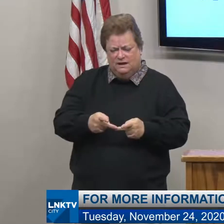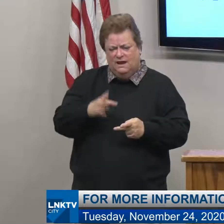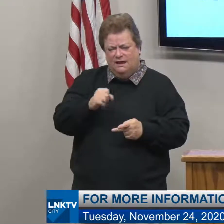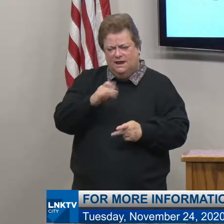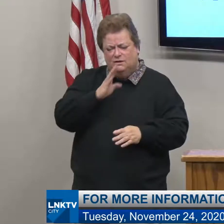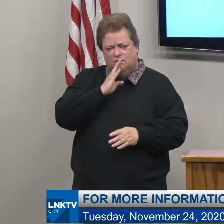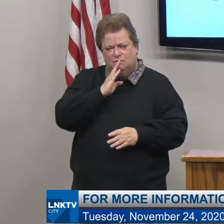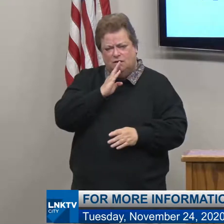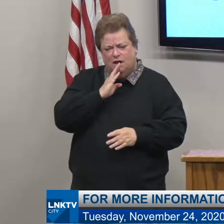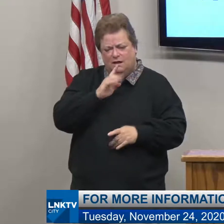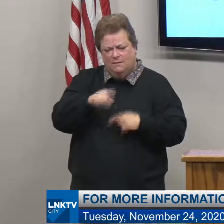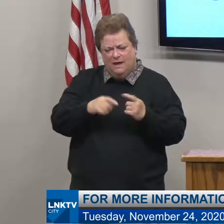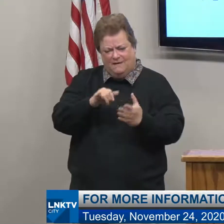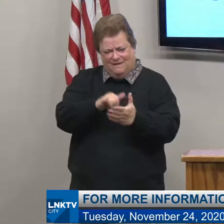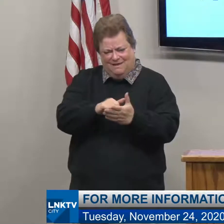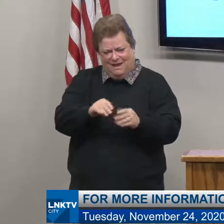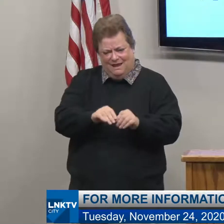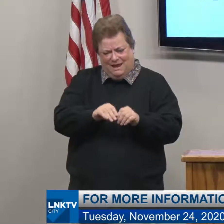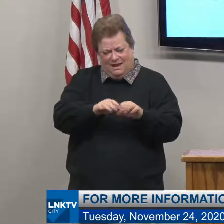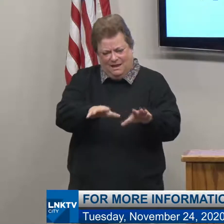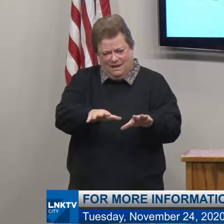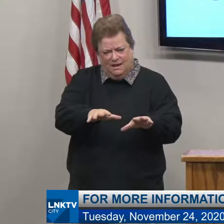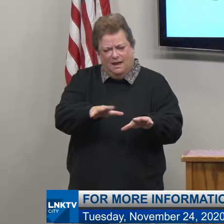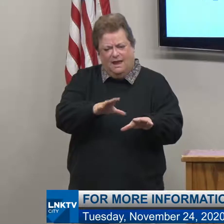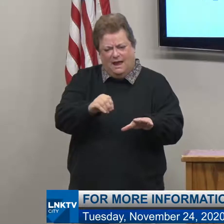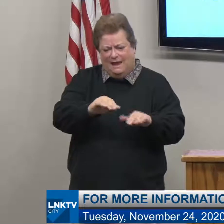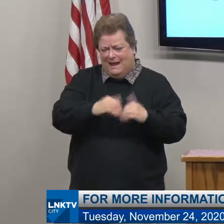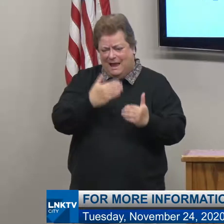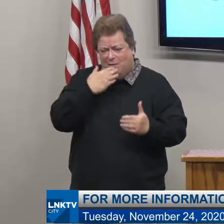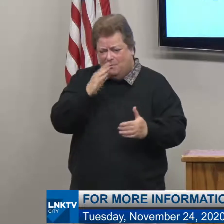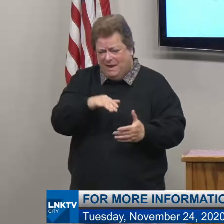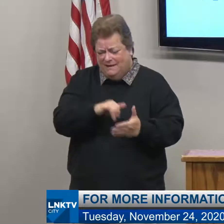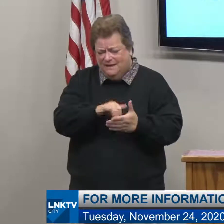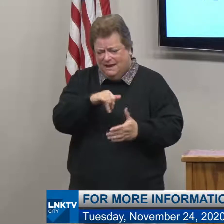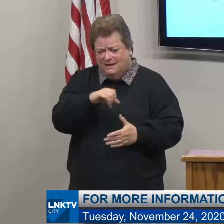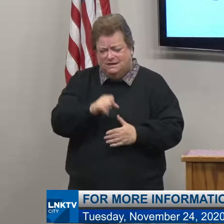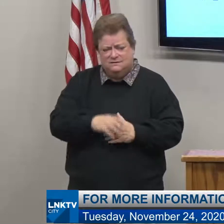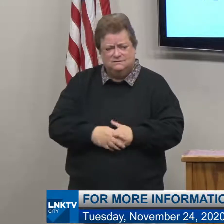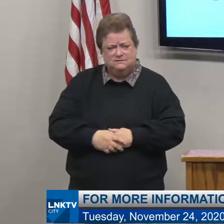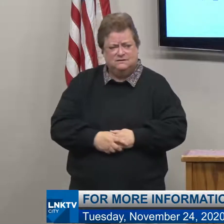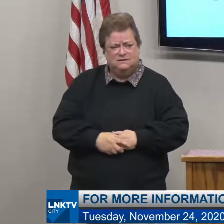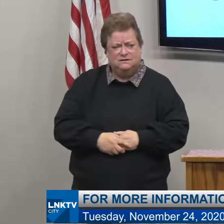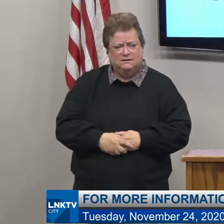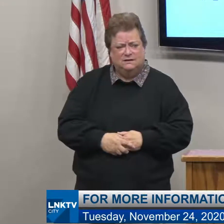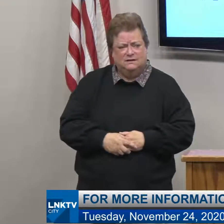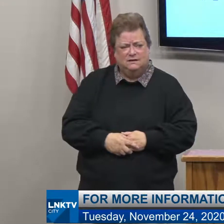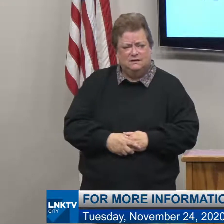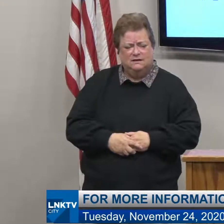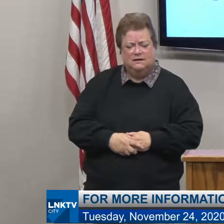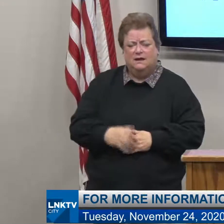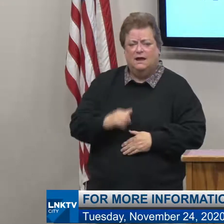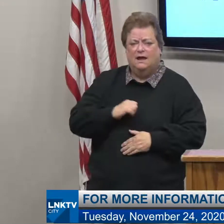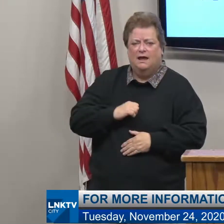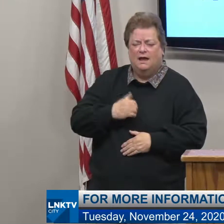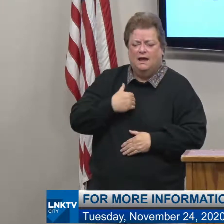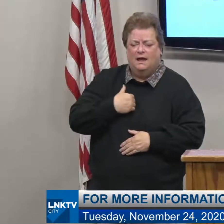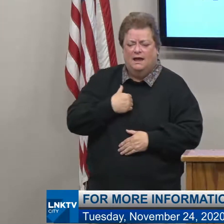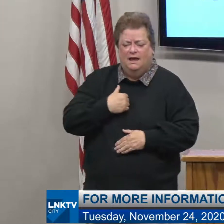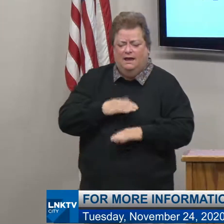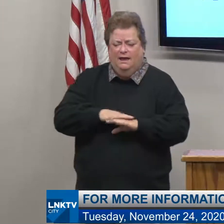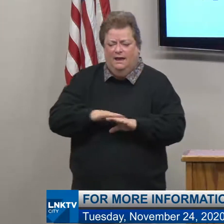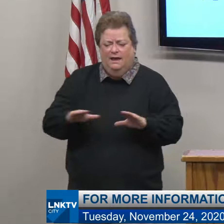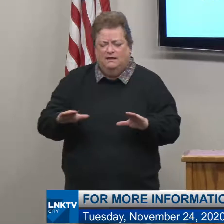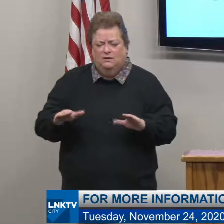specifically to that outbreak? I mean, how bad it is, and if there's any deaths associated with it? I don't have any deaths to